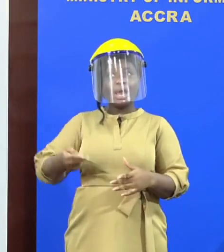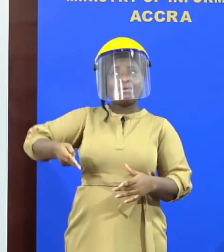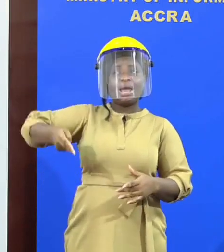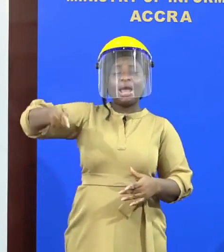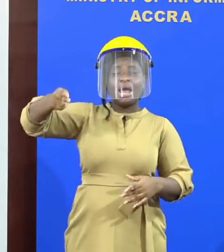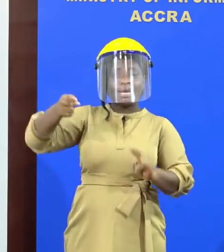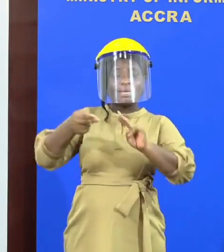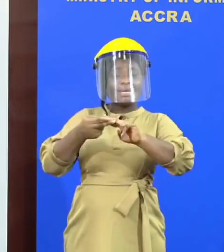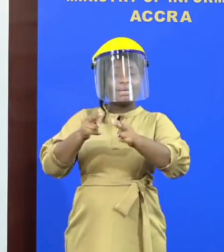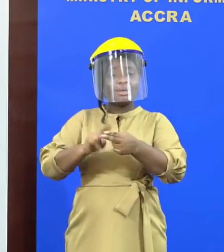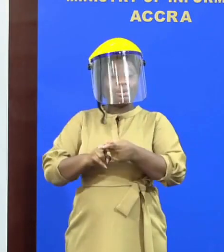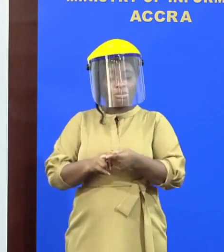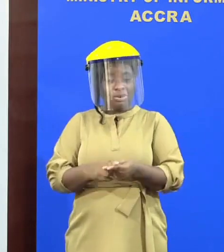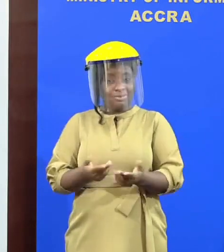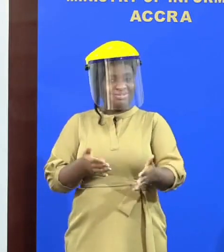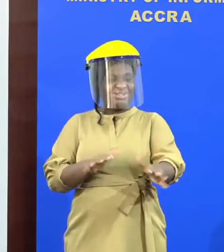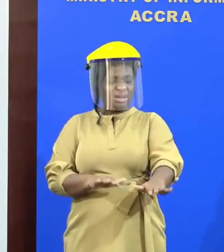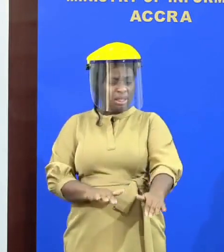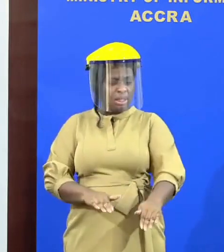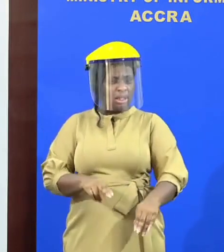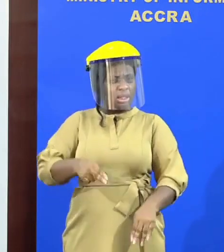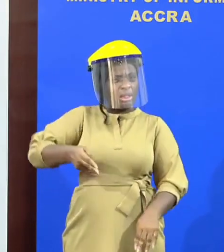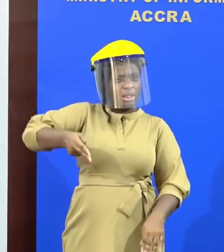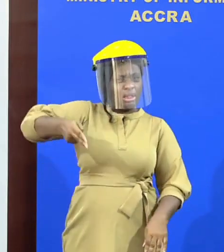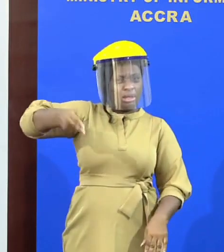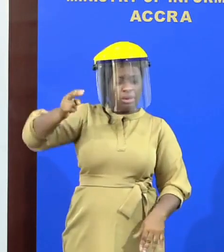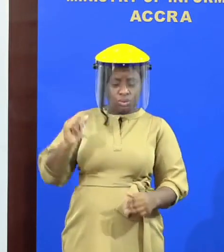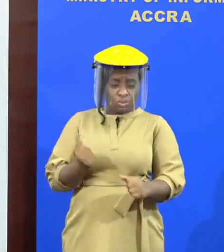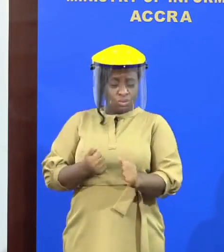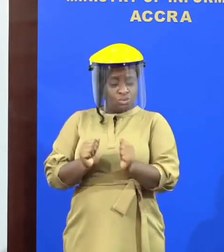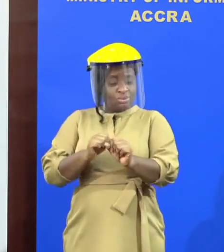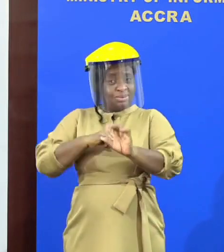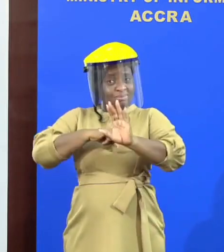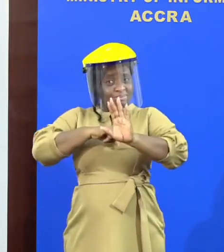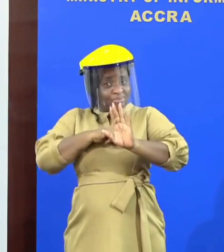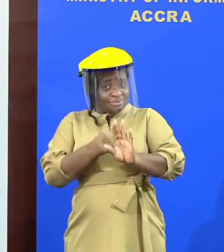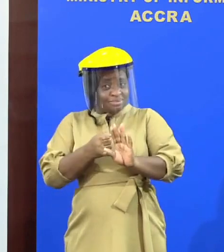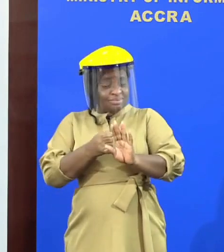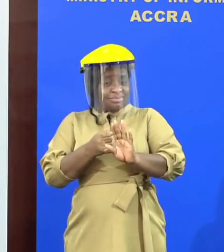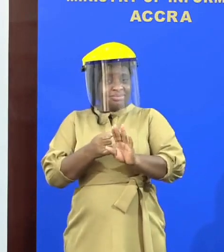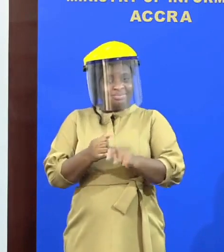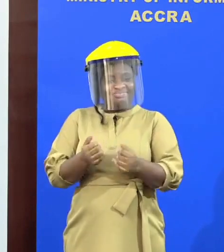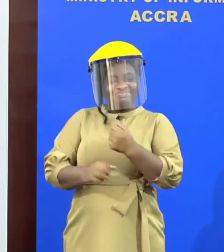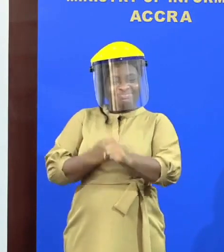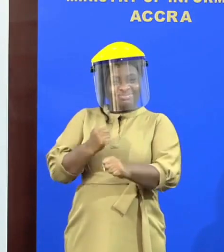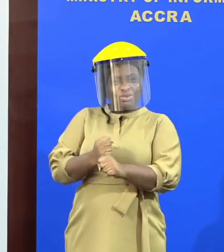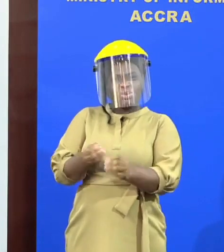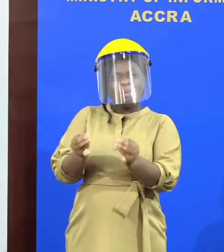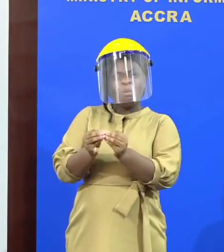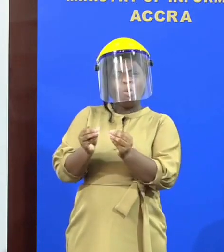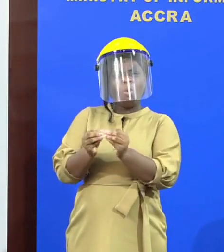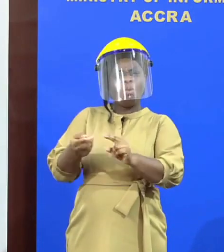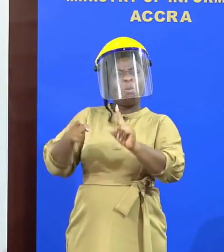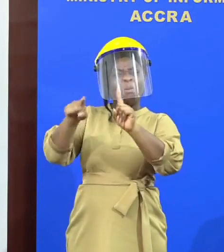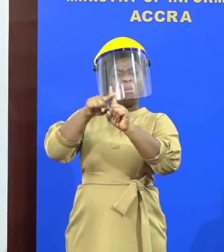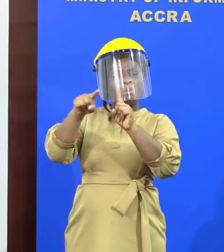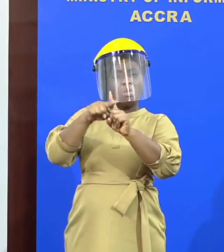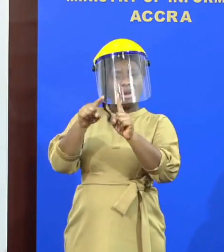total number of deaths gone up. We started the year with an increasing number of cases. And so we will need